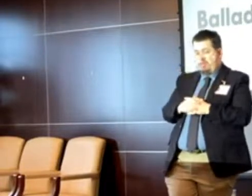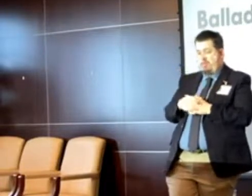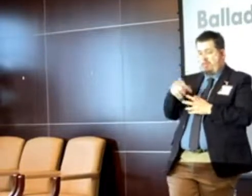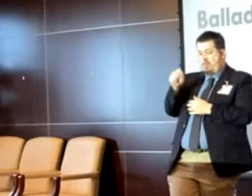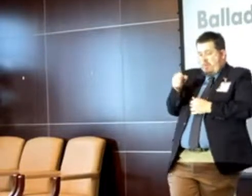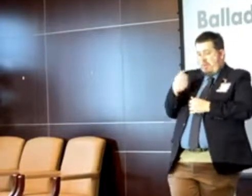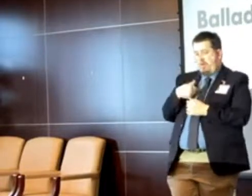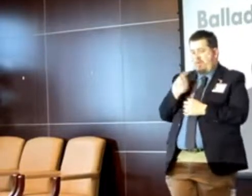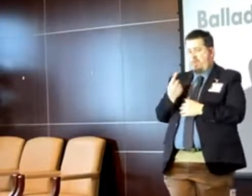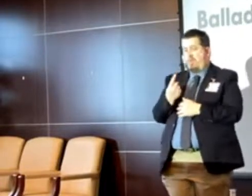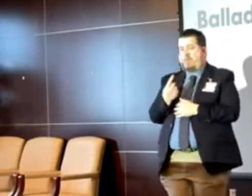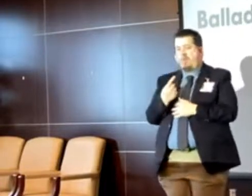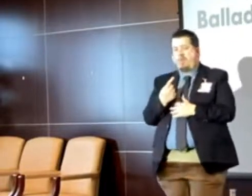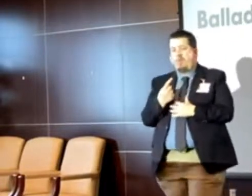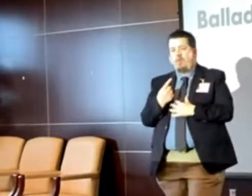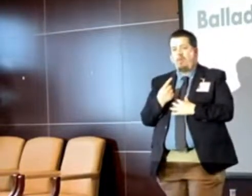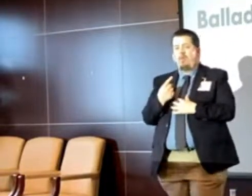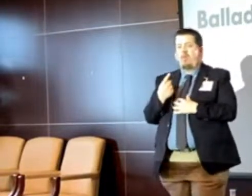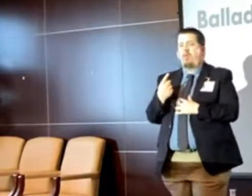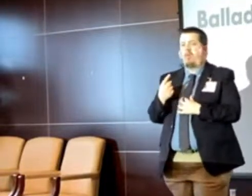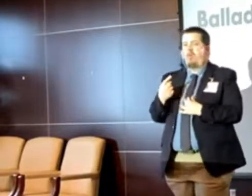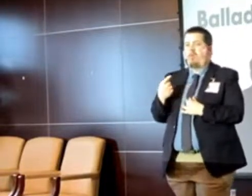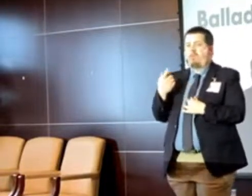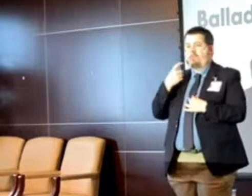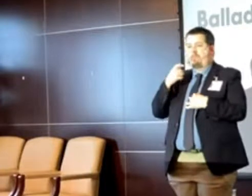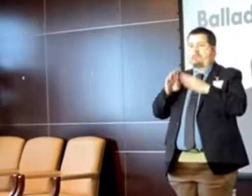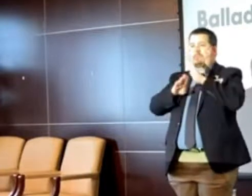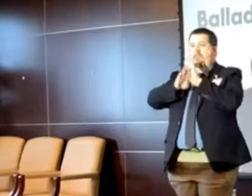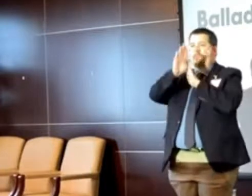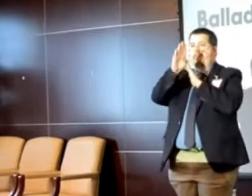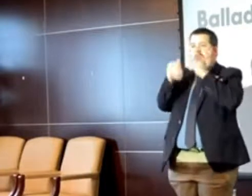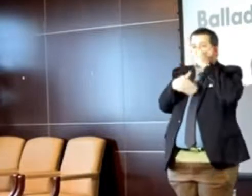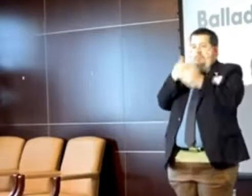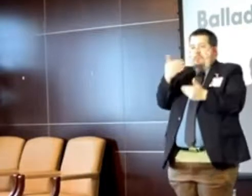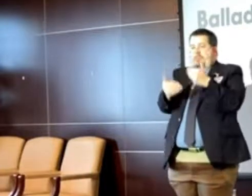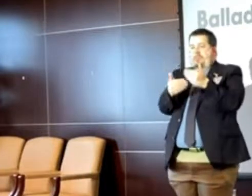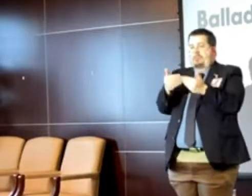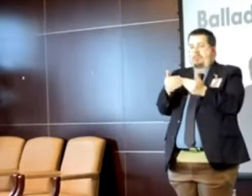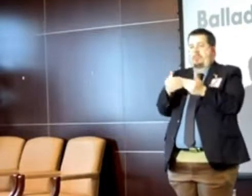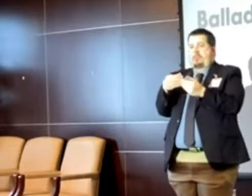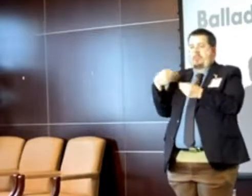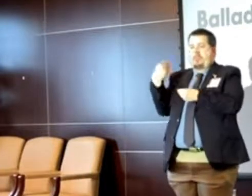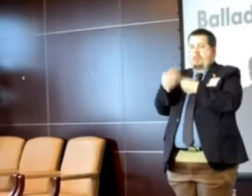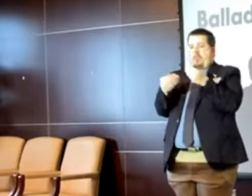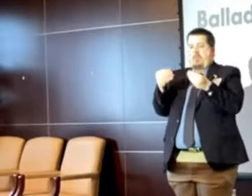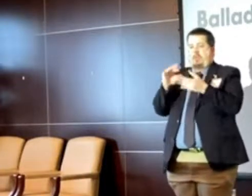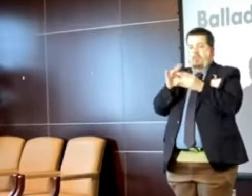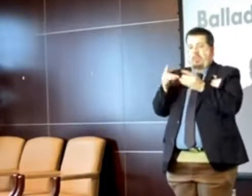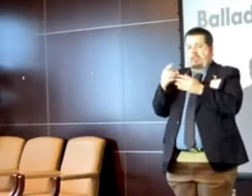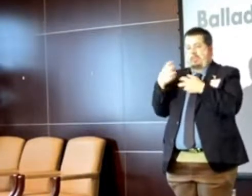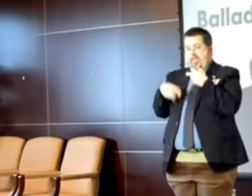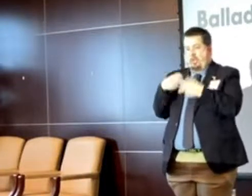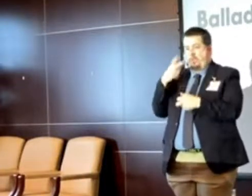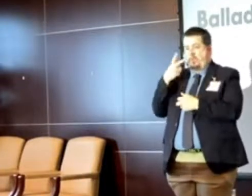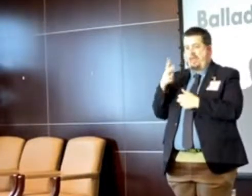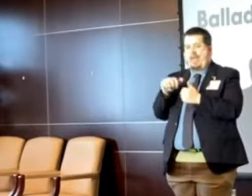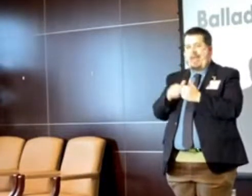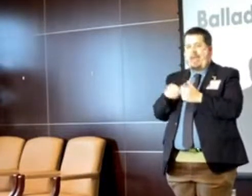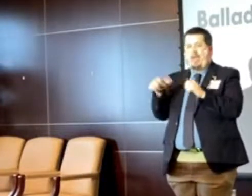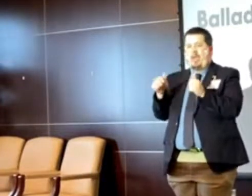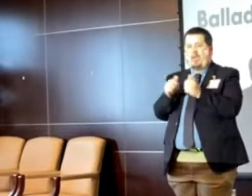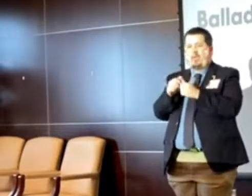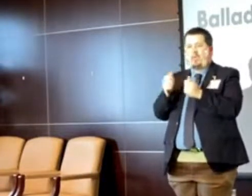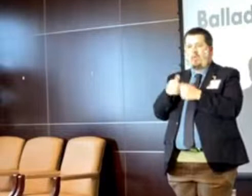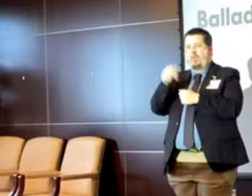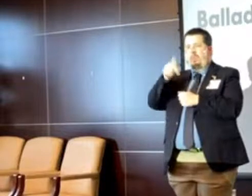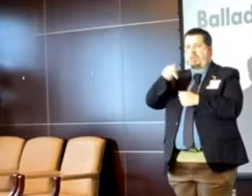Yeah, I have one. With this latest surge and with the ongoing supply chain issues that we see, how are y'all fixed